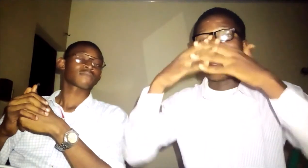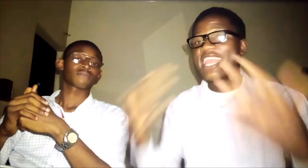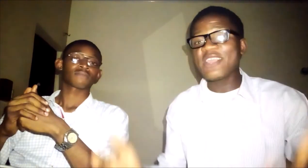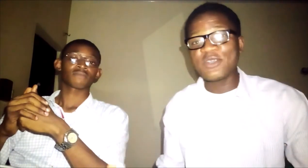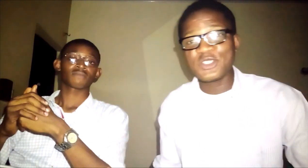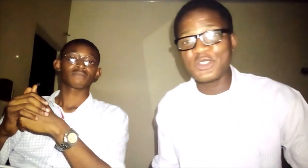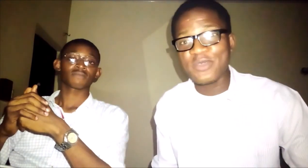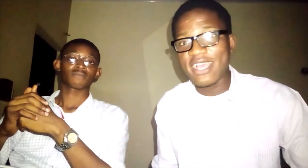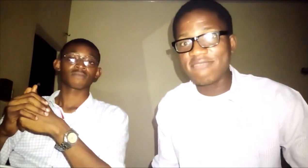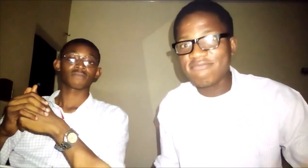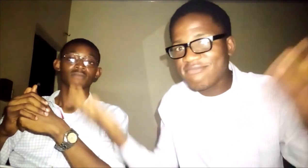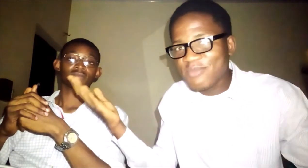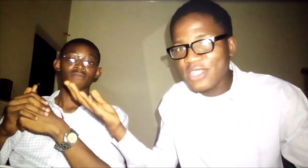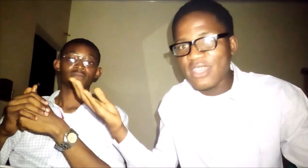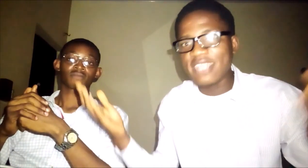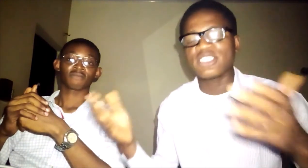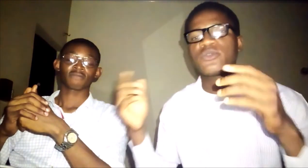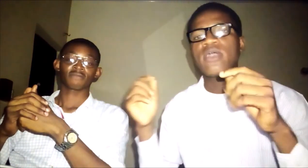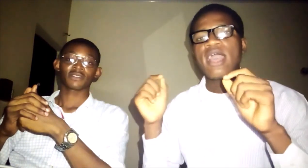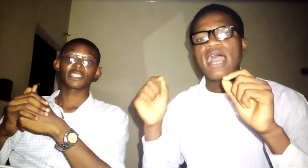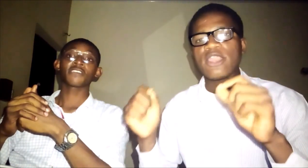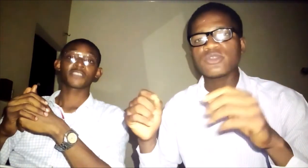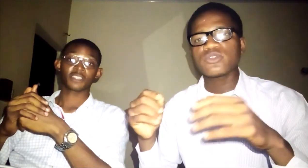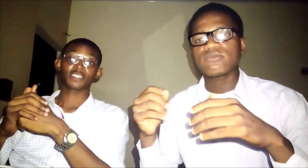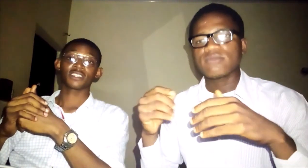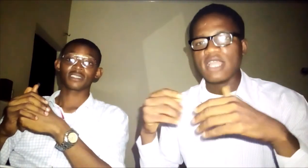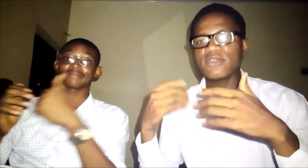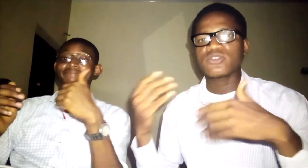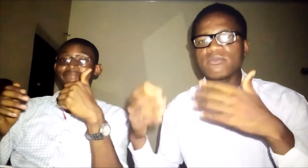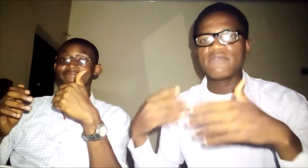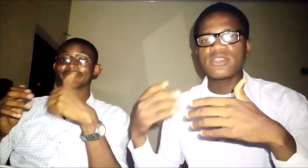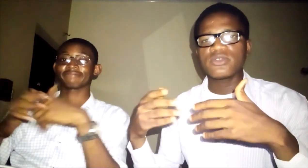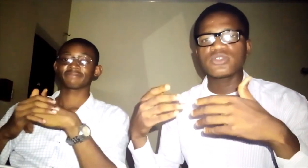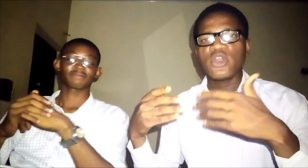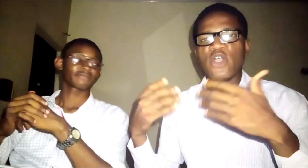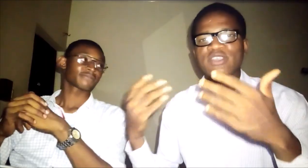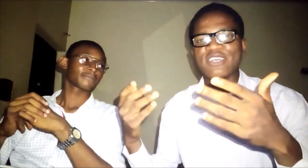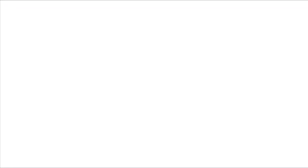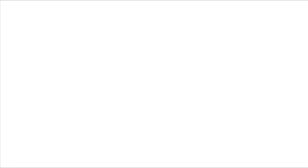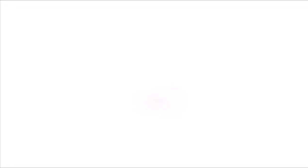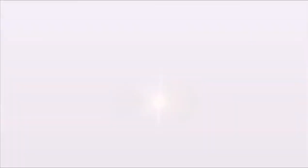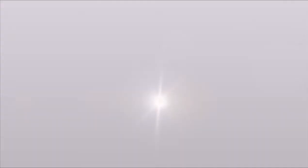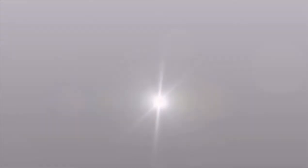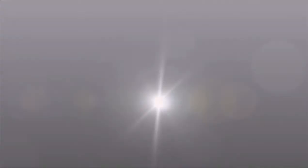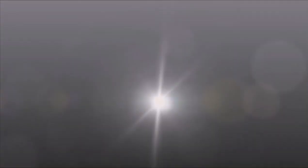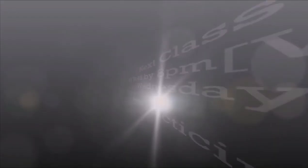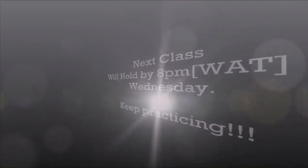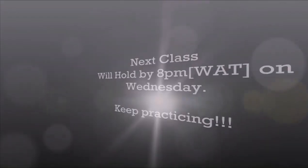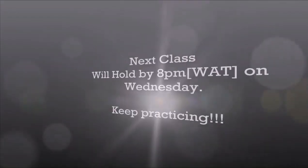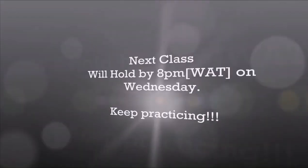any questions. We are willing to answer you. Definitely. And also make videos of yourself. Until Wednesday, we're going to